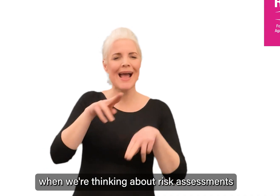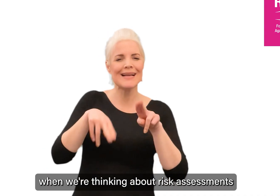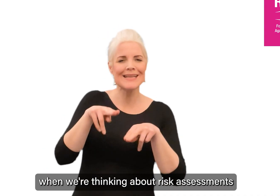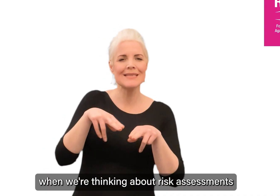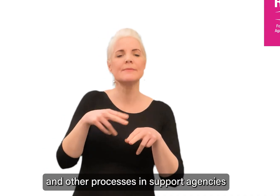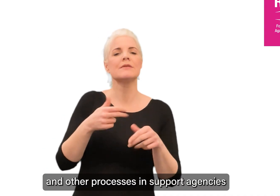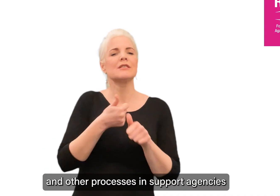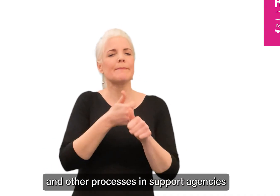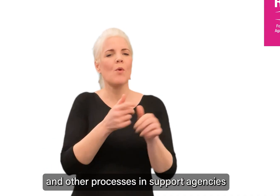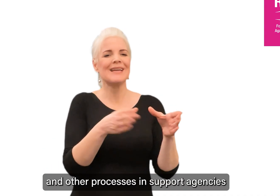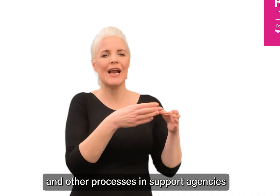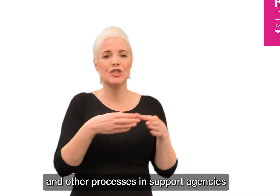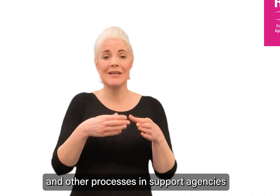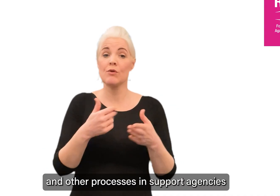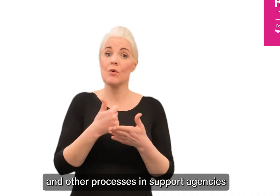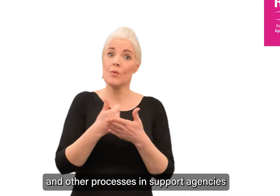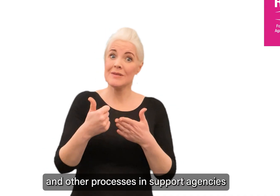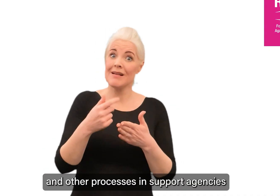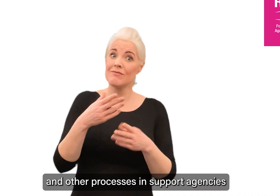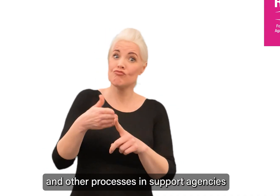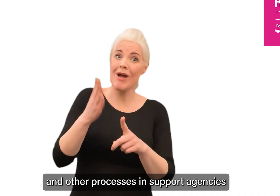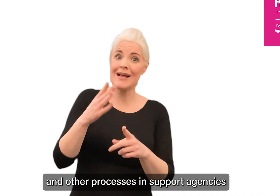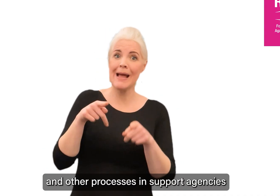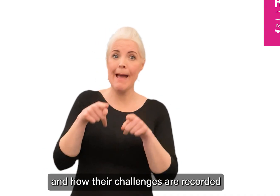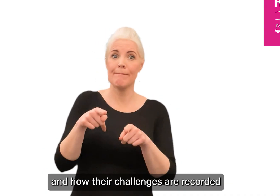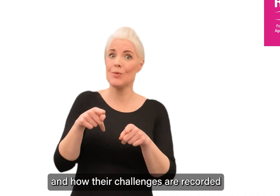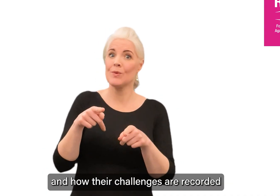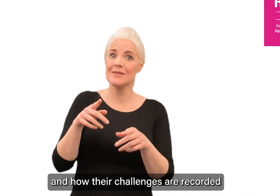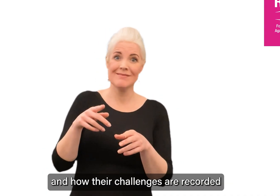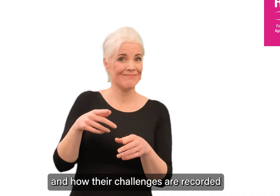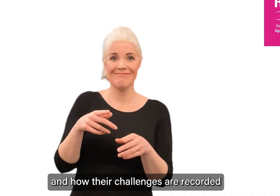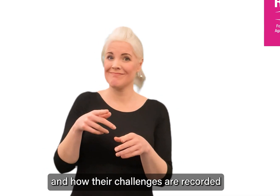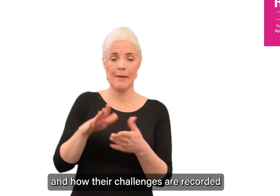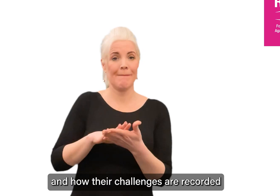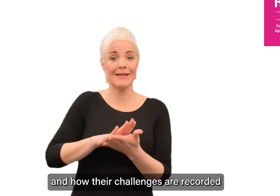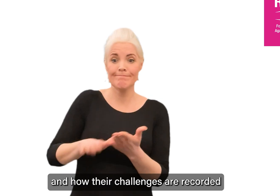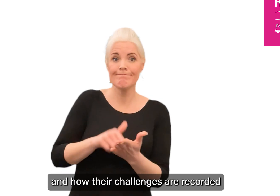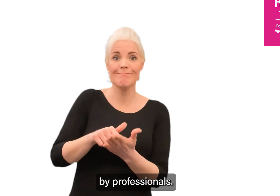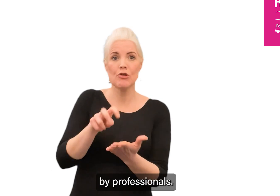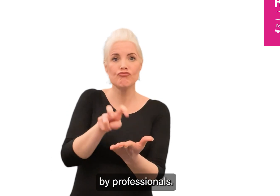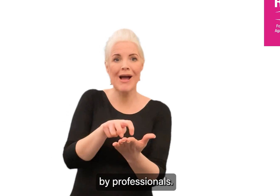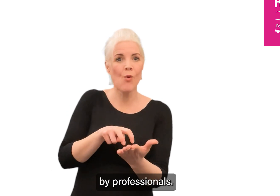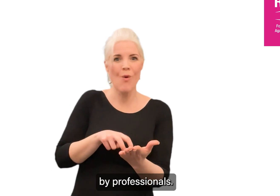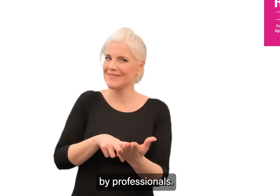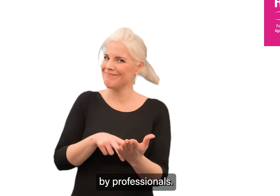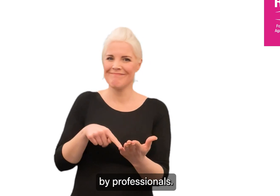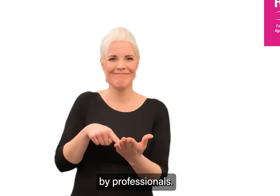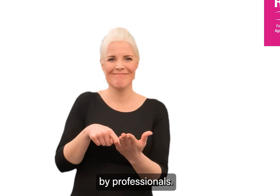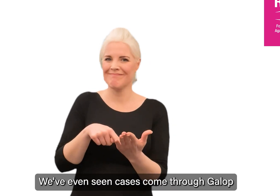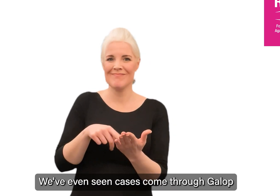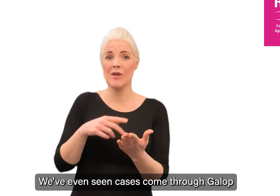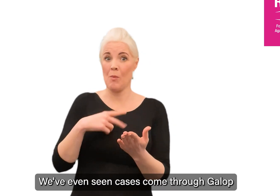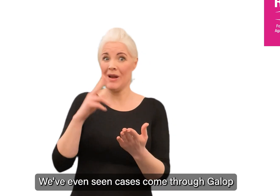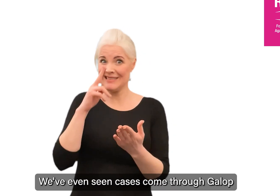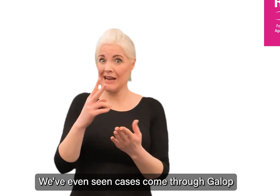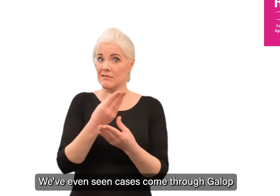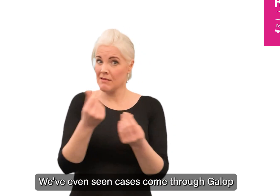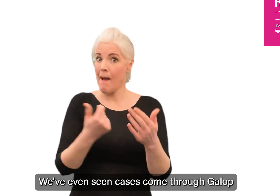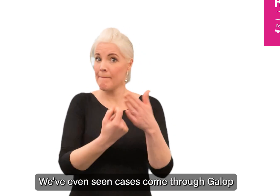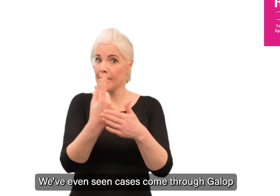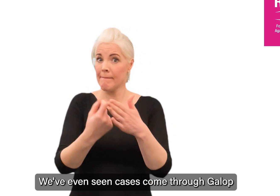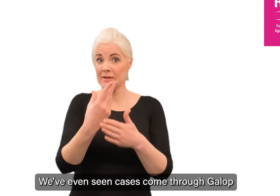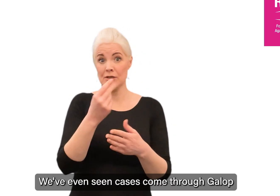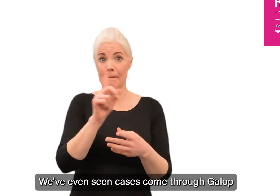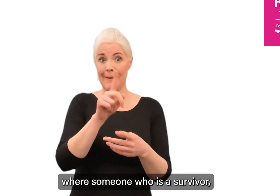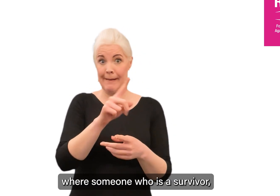risk assessments and other processes in support agencies and how their challenges are coded by professionals. We've even seen cases